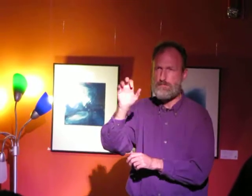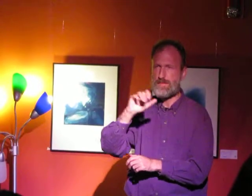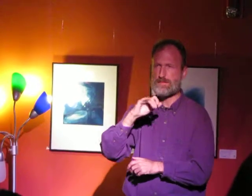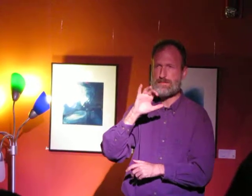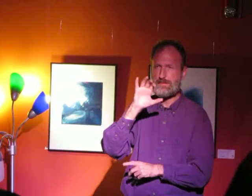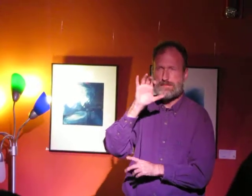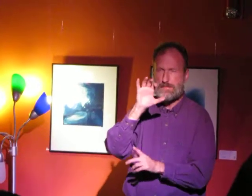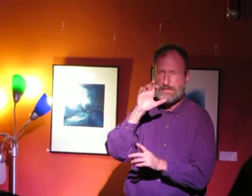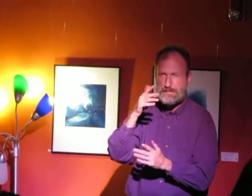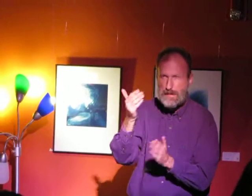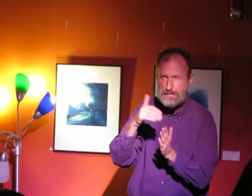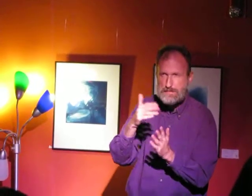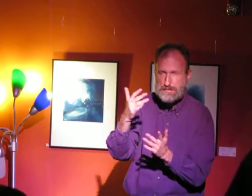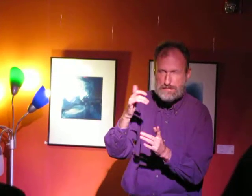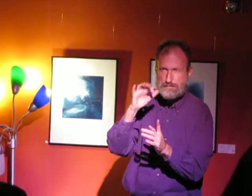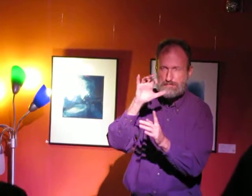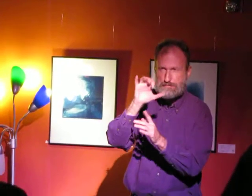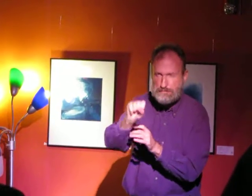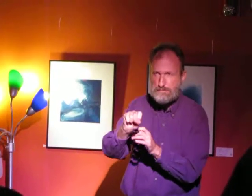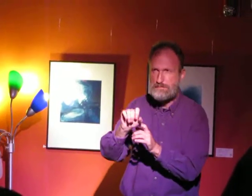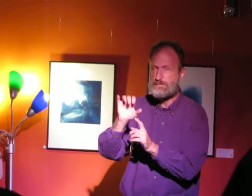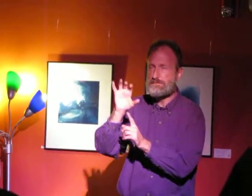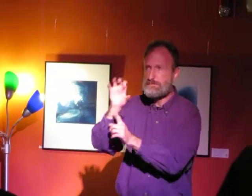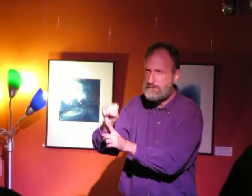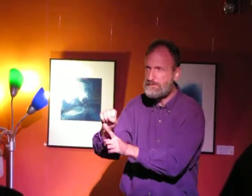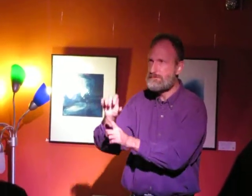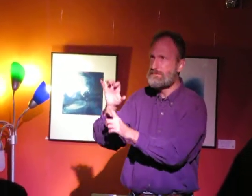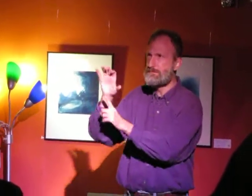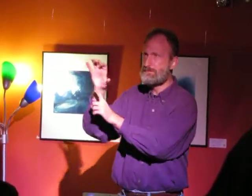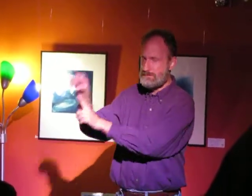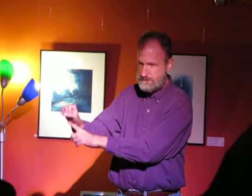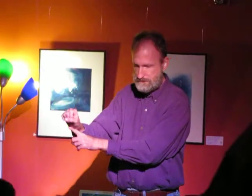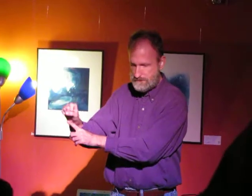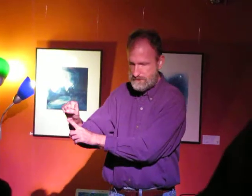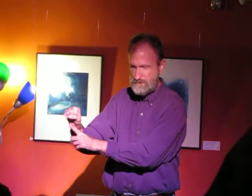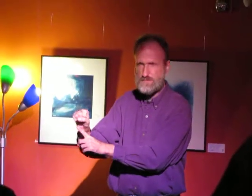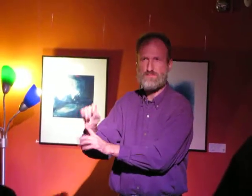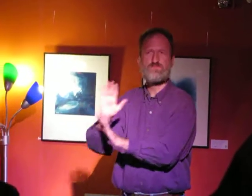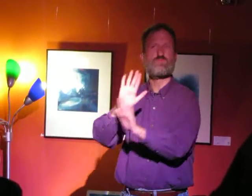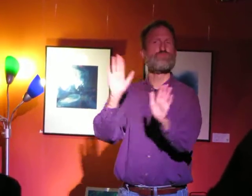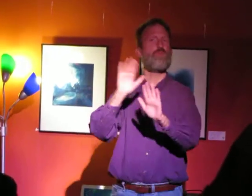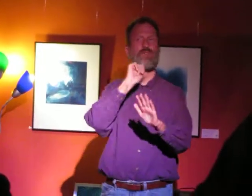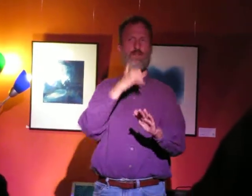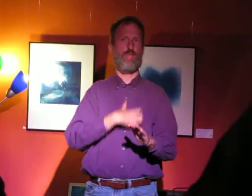overwhelmed if you cannot read their names. And again, until you get their names right,